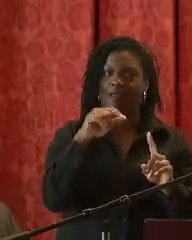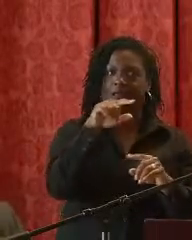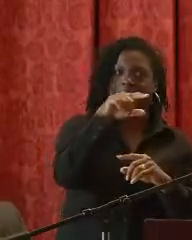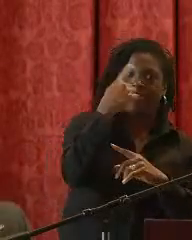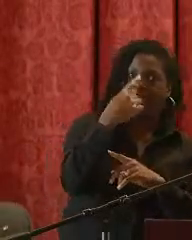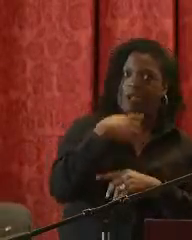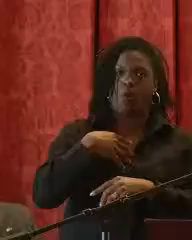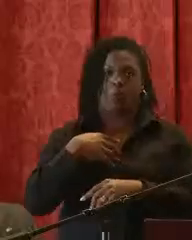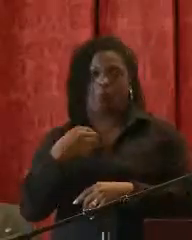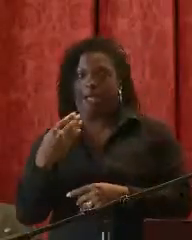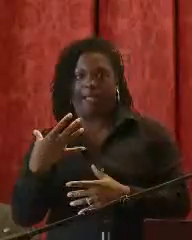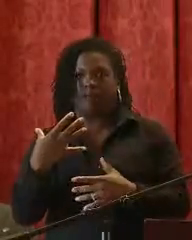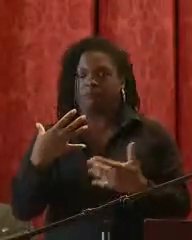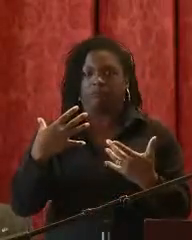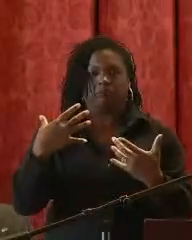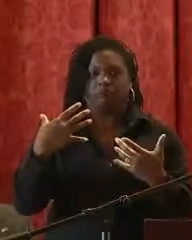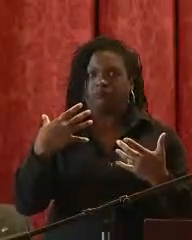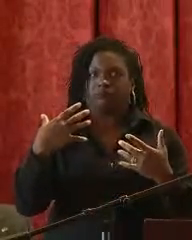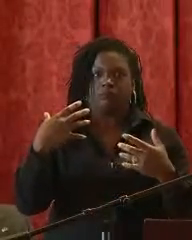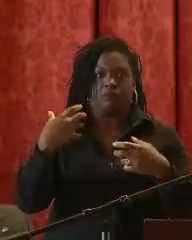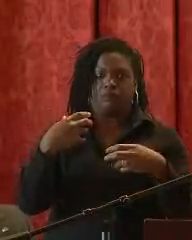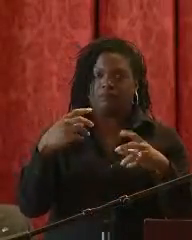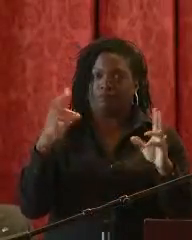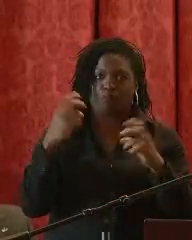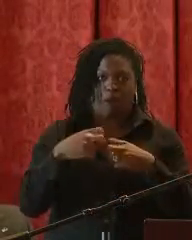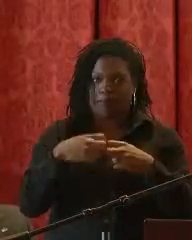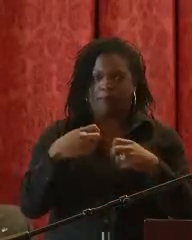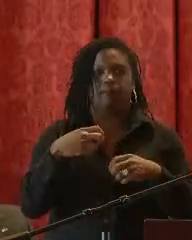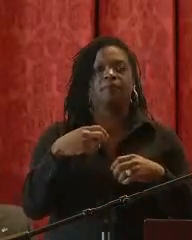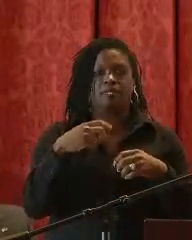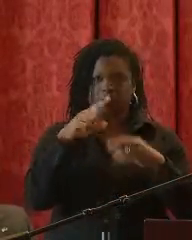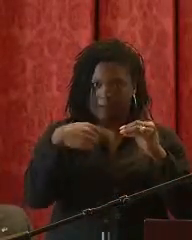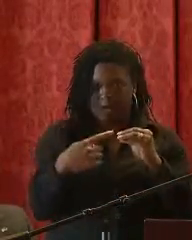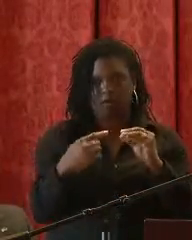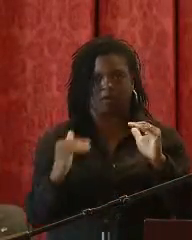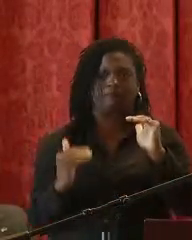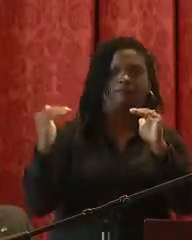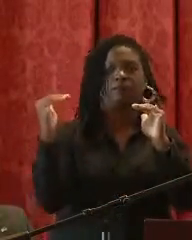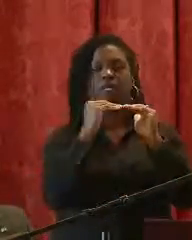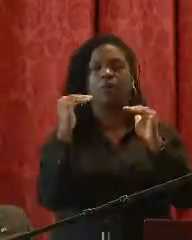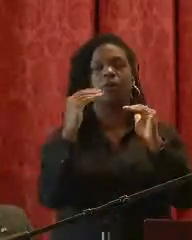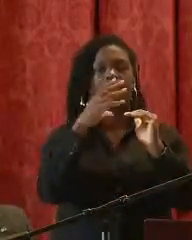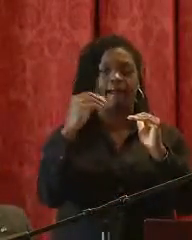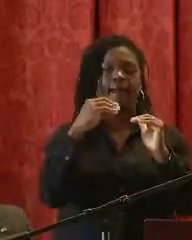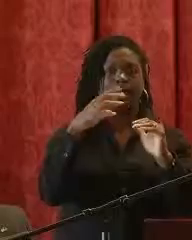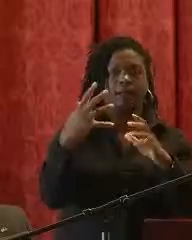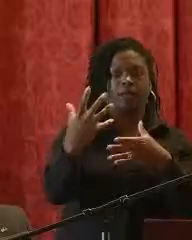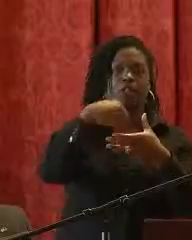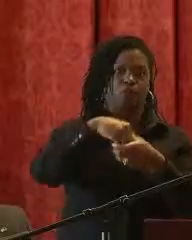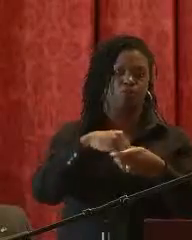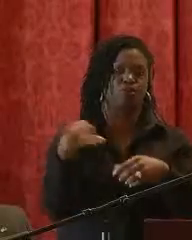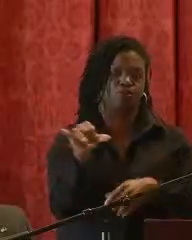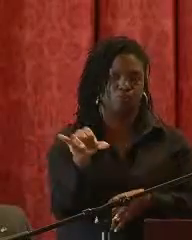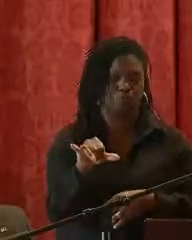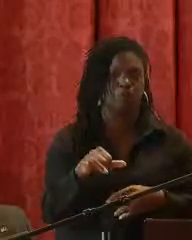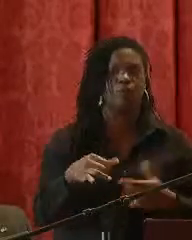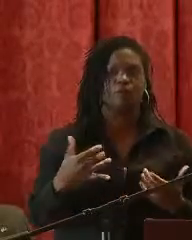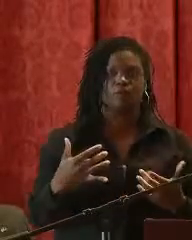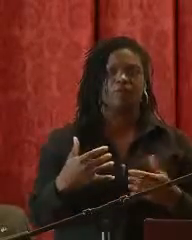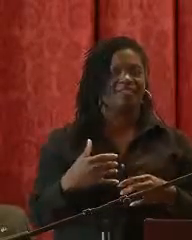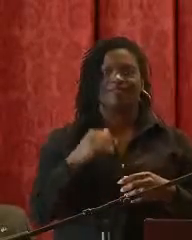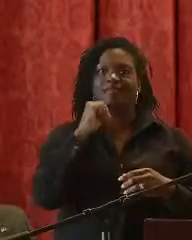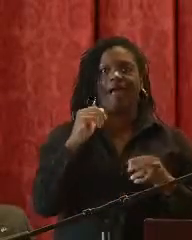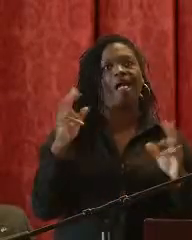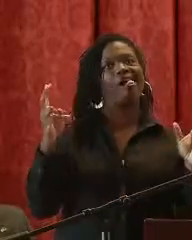issue. It is about equity and inclusion as well. And I think we have to remember that as we move forward and not make it a